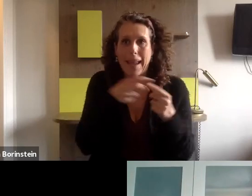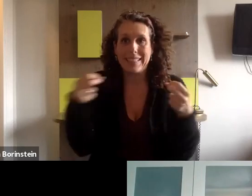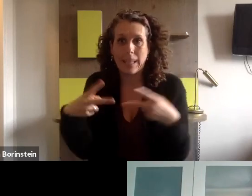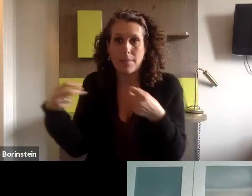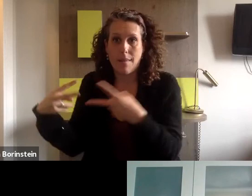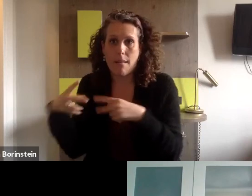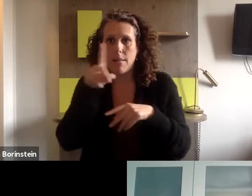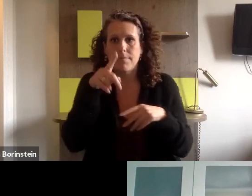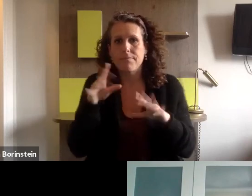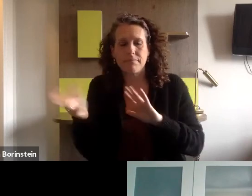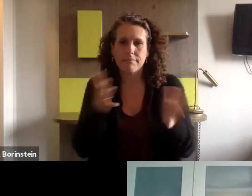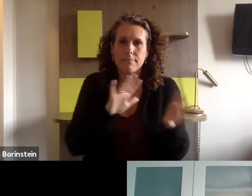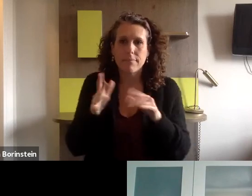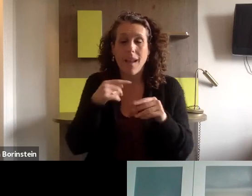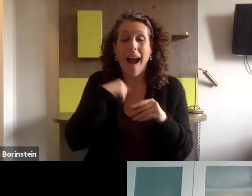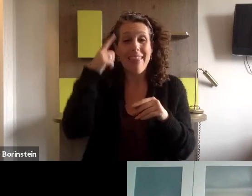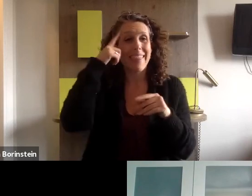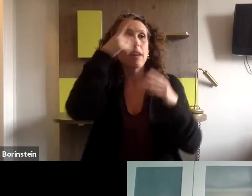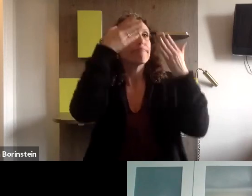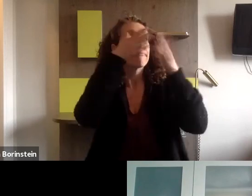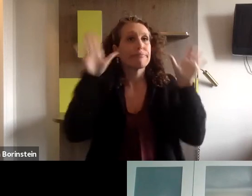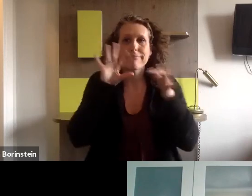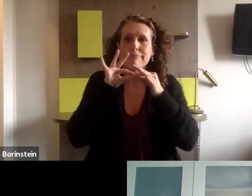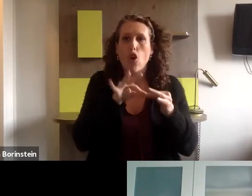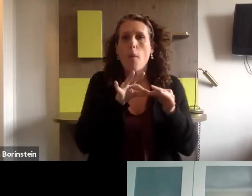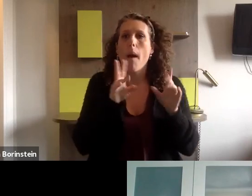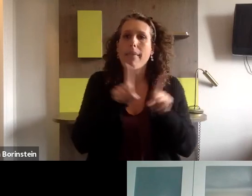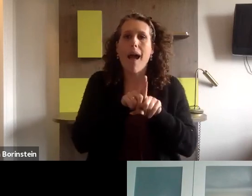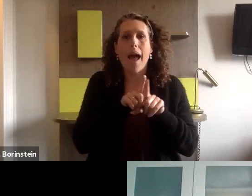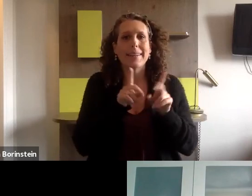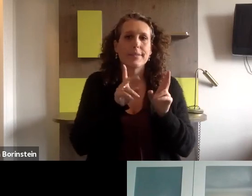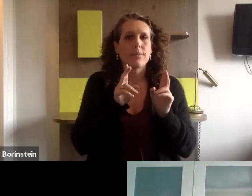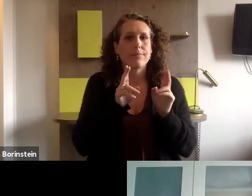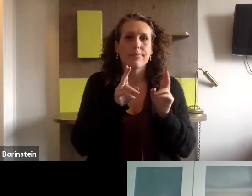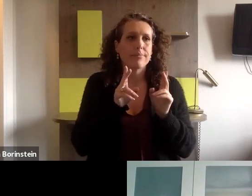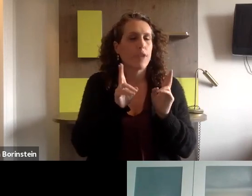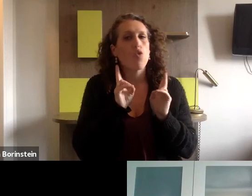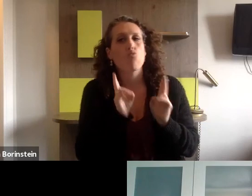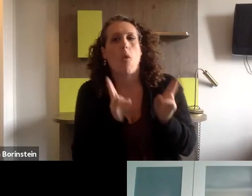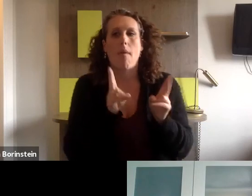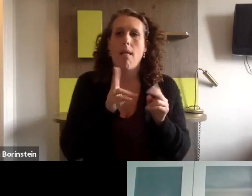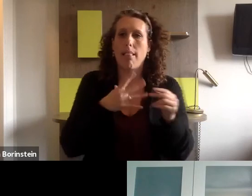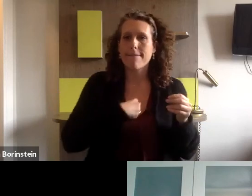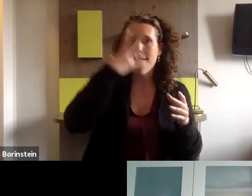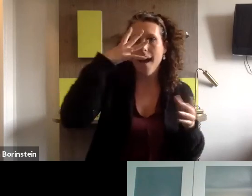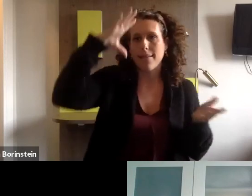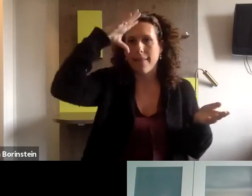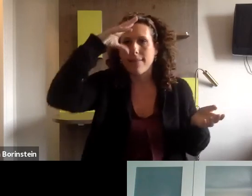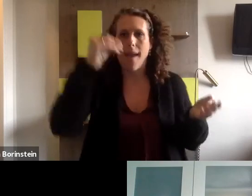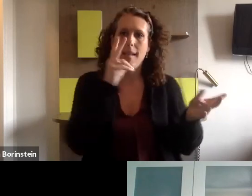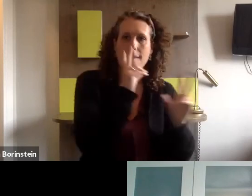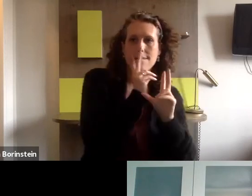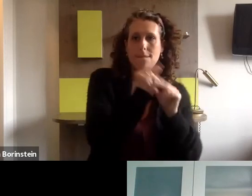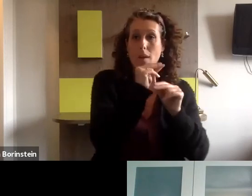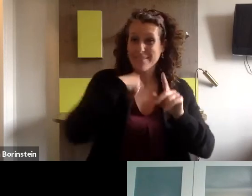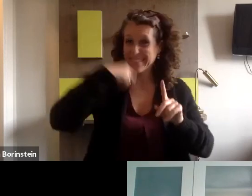it's kind of like normed on average male voice, white male voice, I guess. So that's